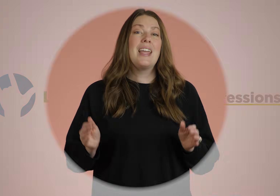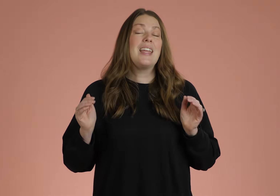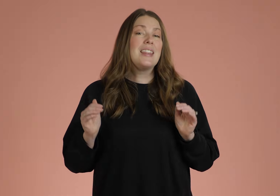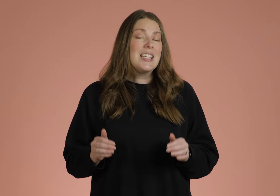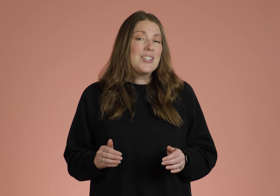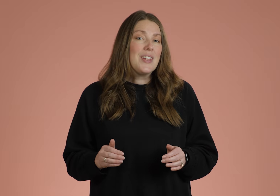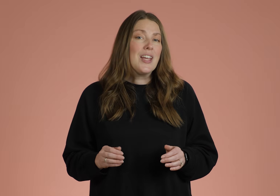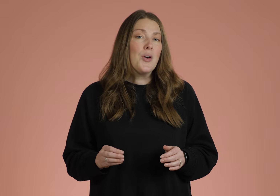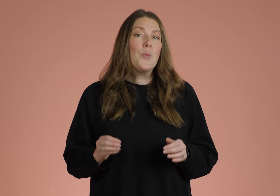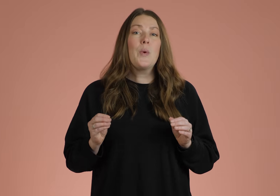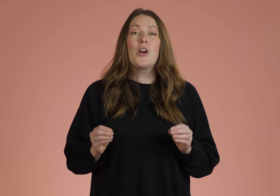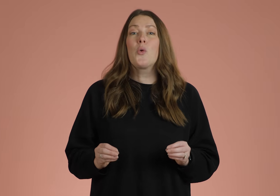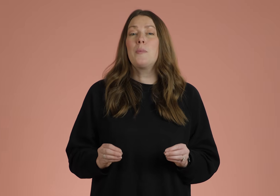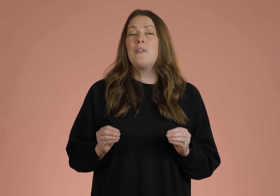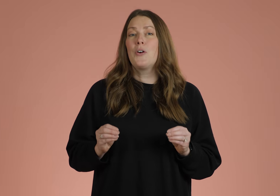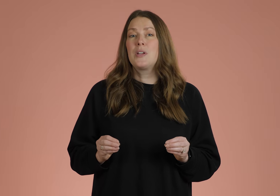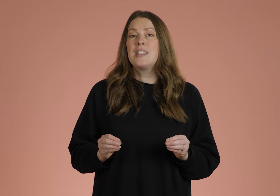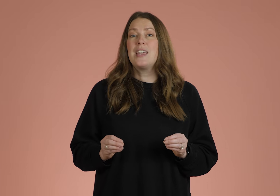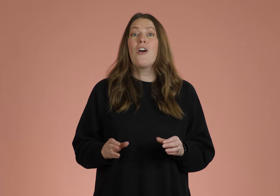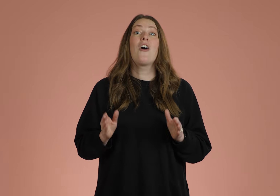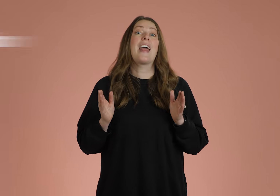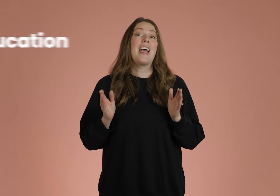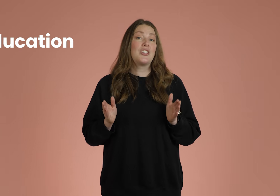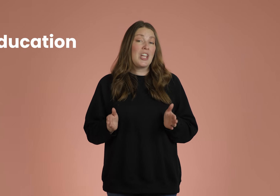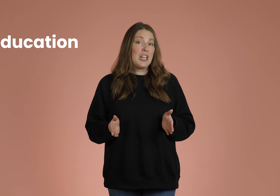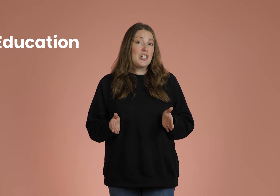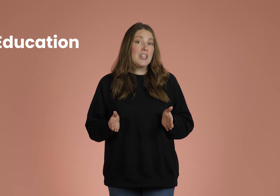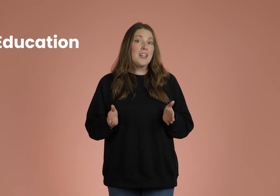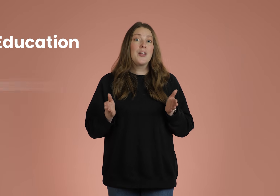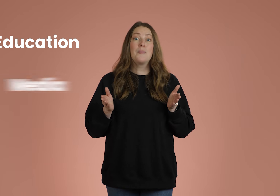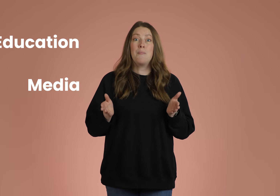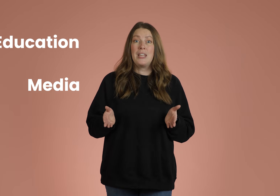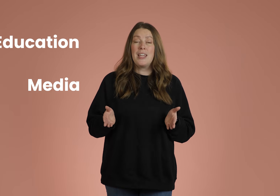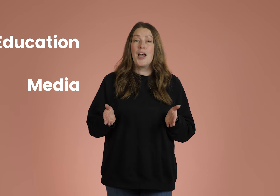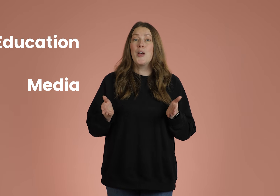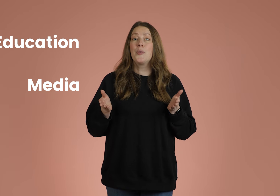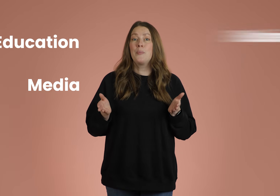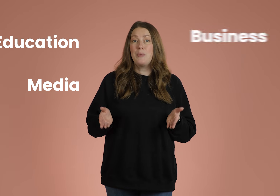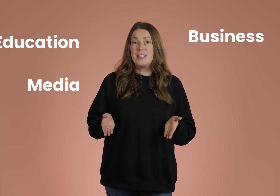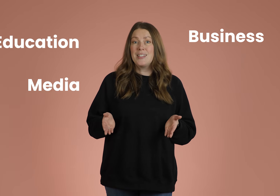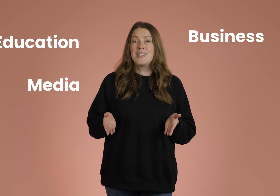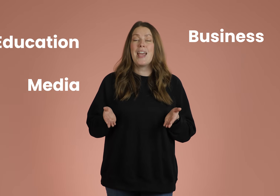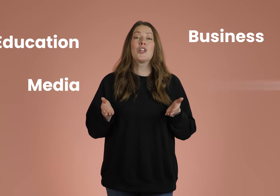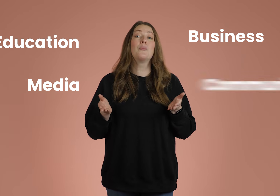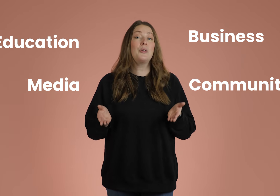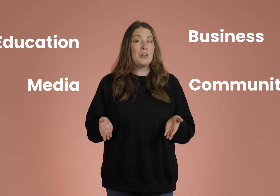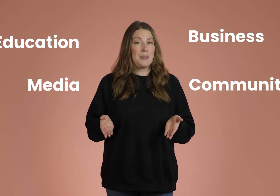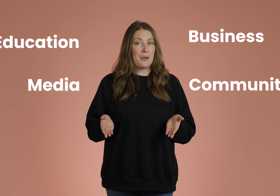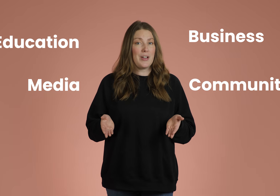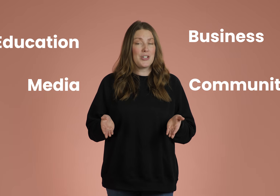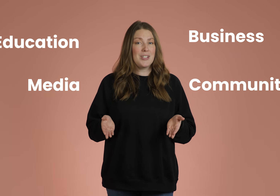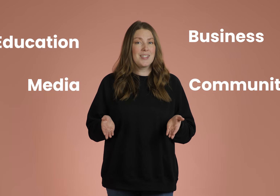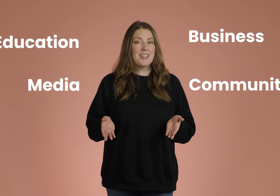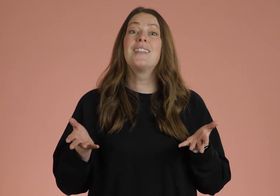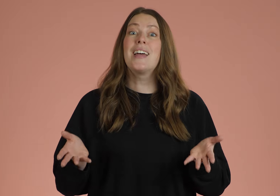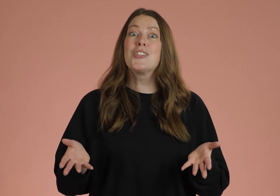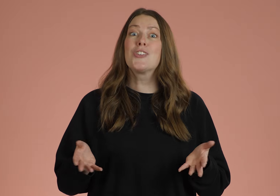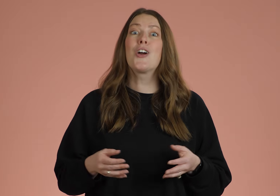In this video, we are going to be focusing on education, media, business, and community professions. Let's start